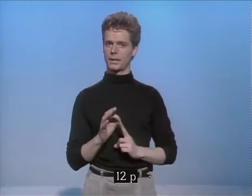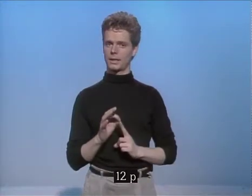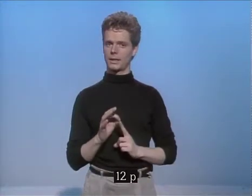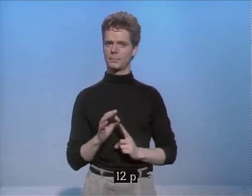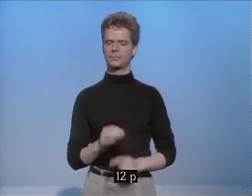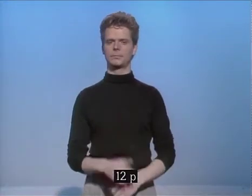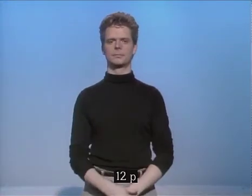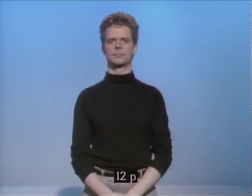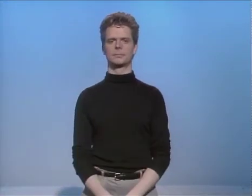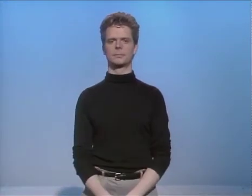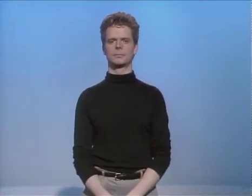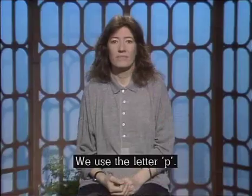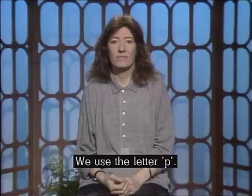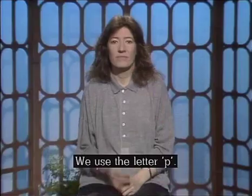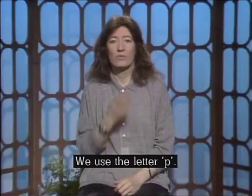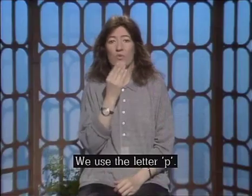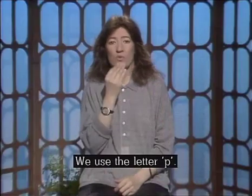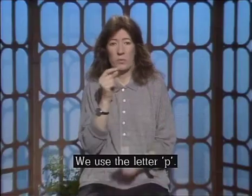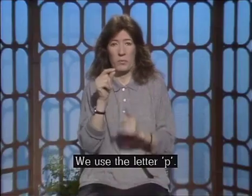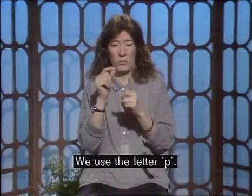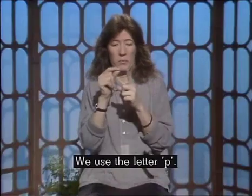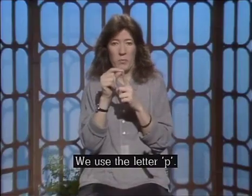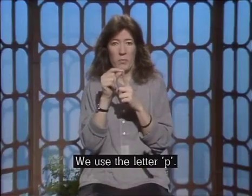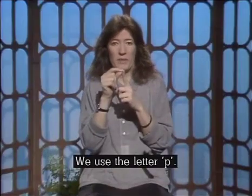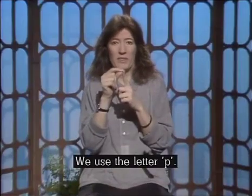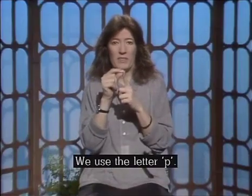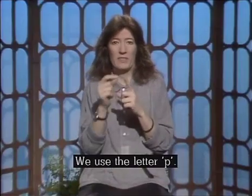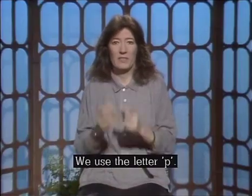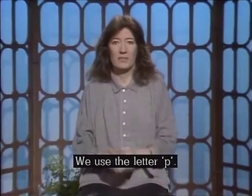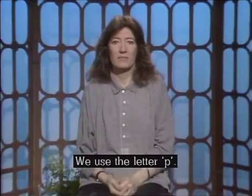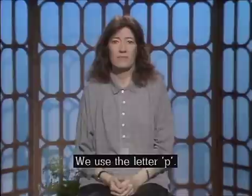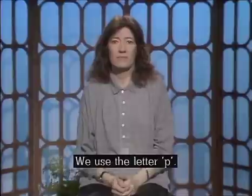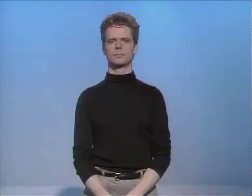12p. We use the letter P.